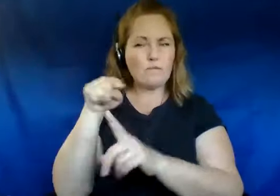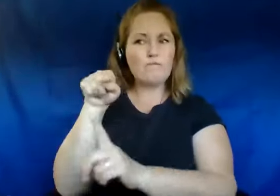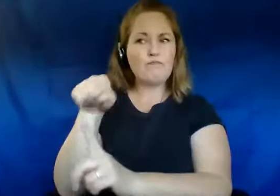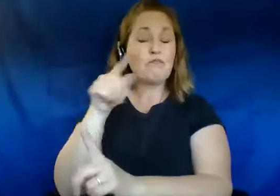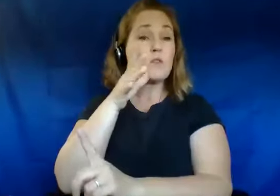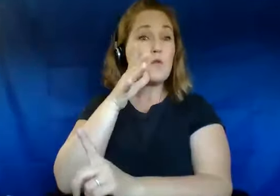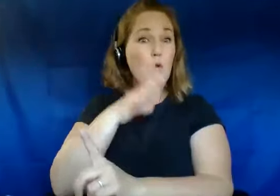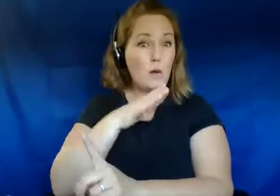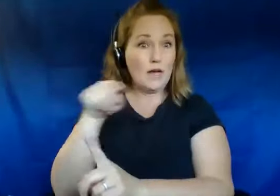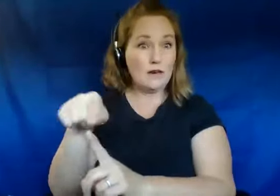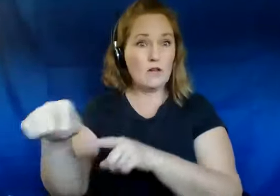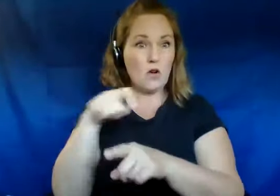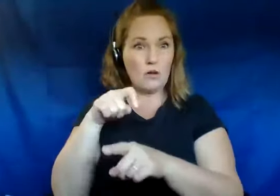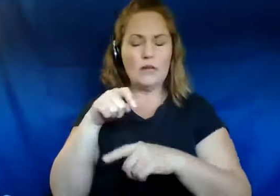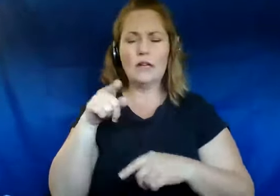woman in